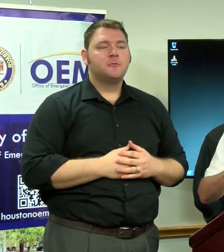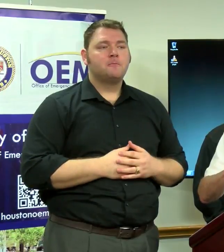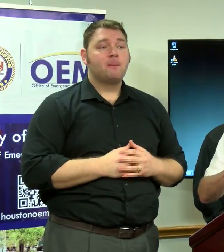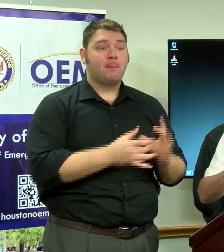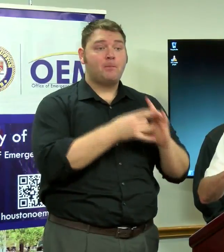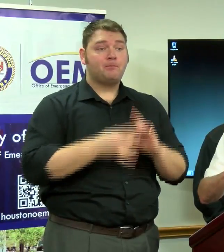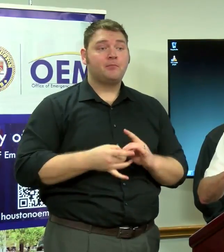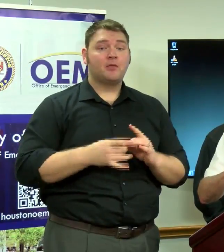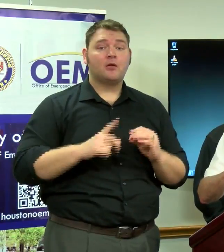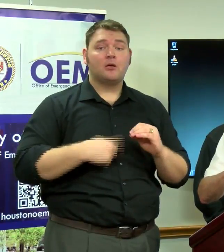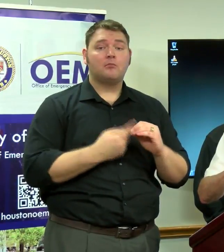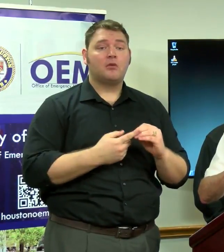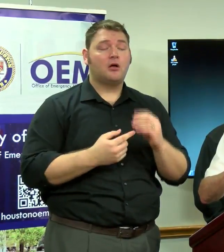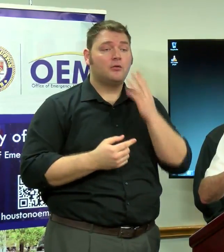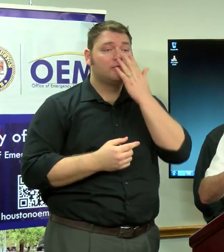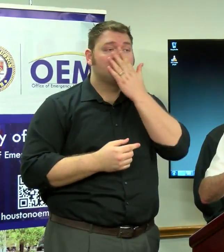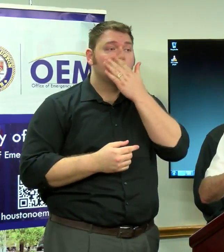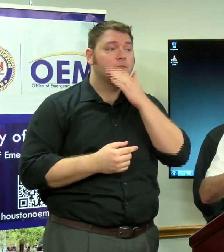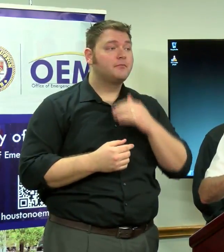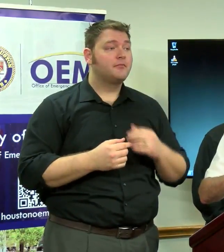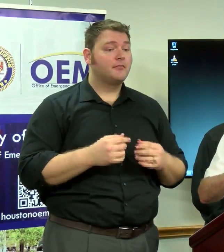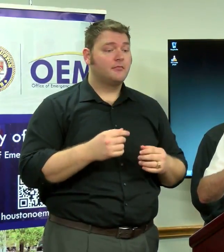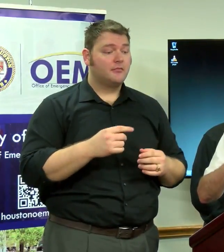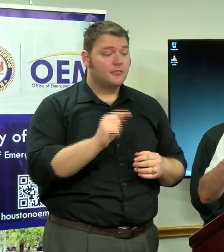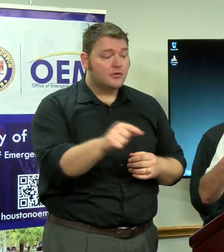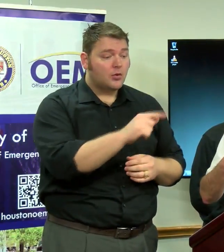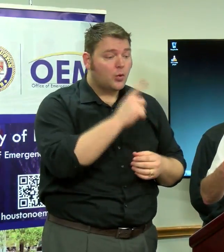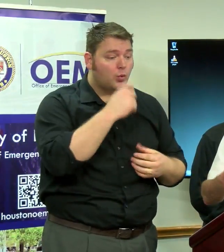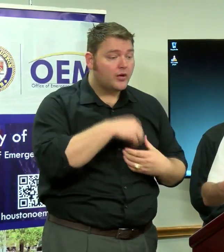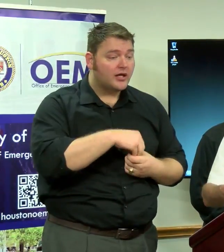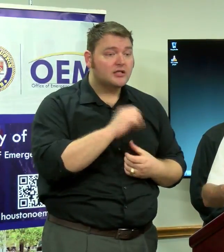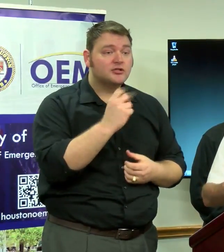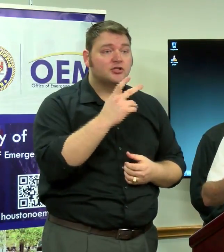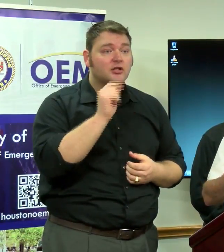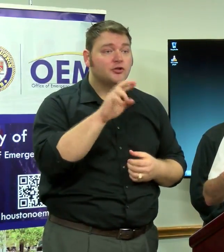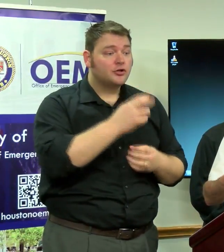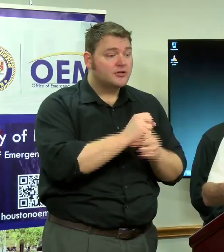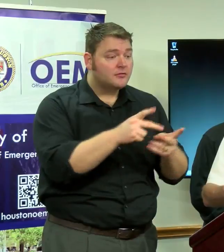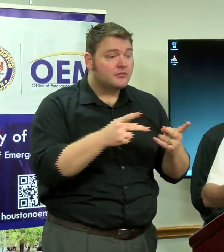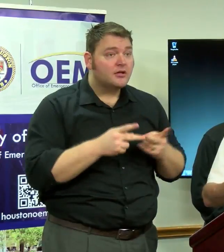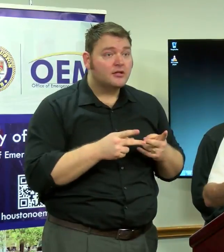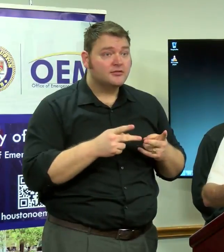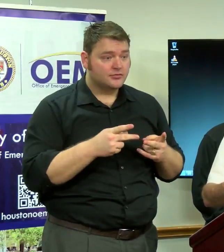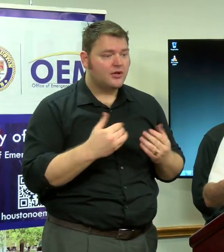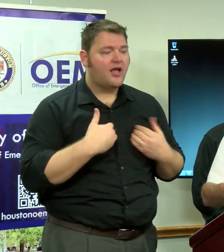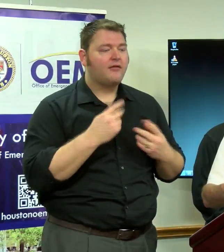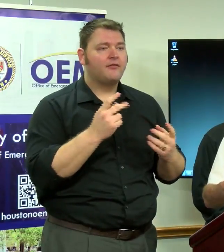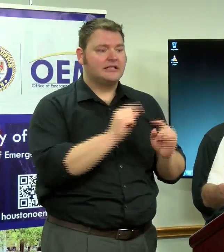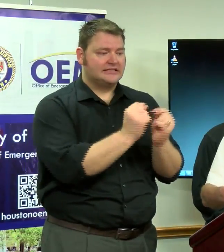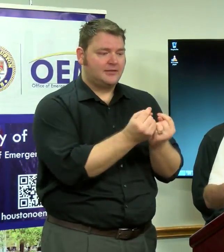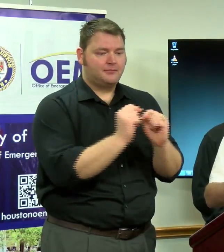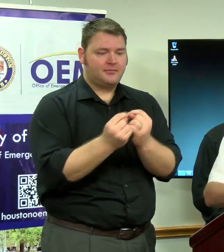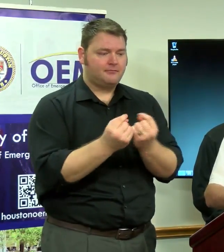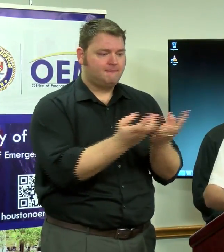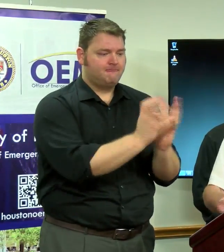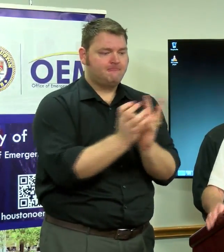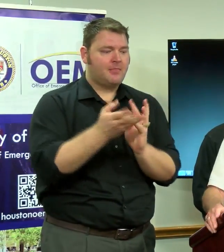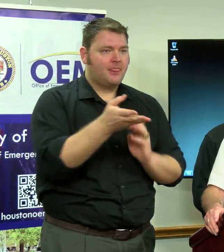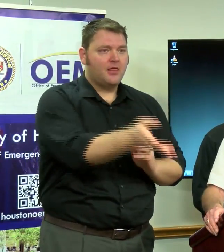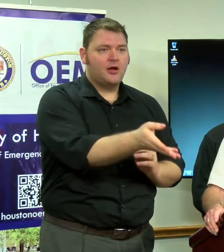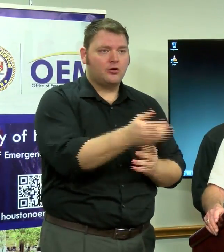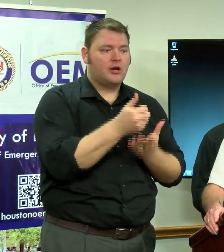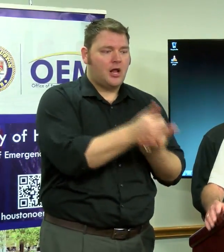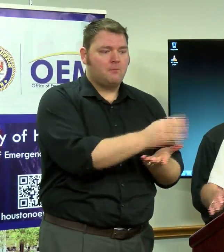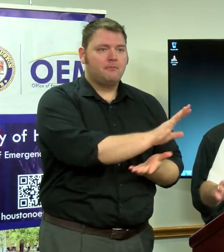in our shelters, we have teams that are going to be there to take care of the health needs of those